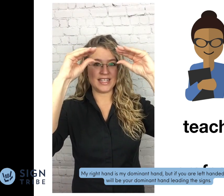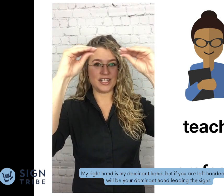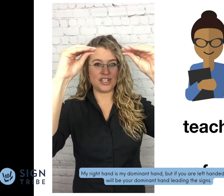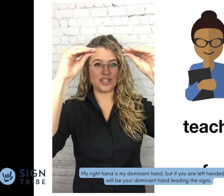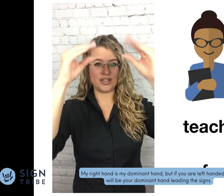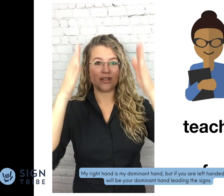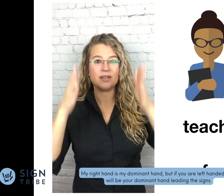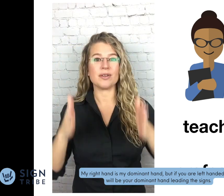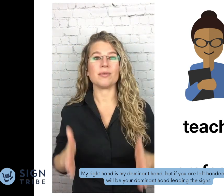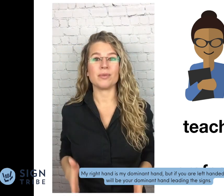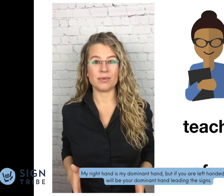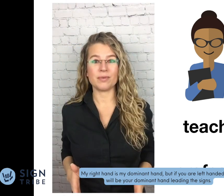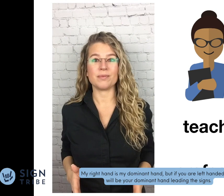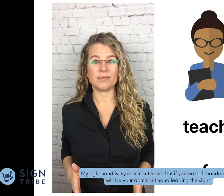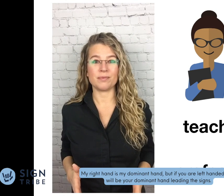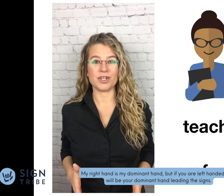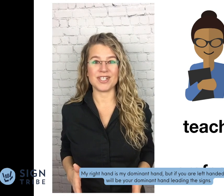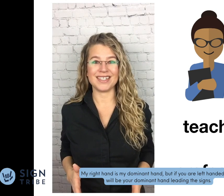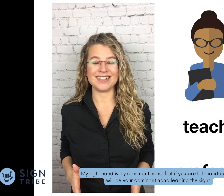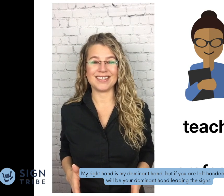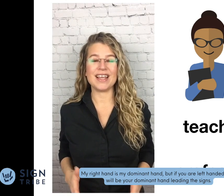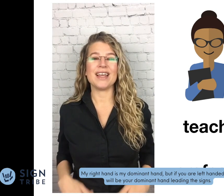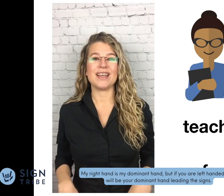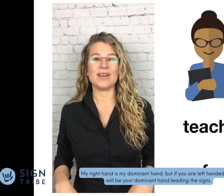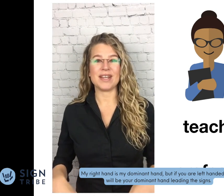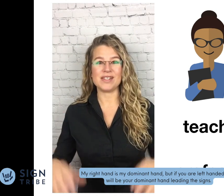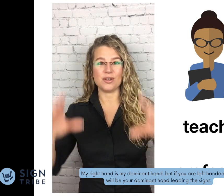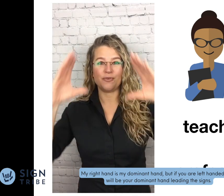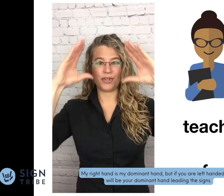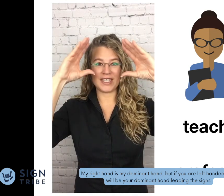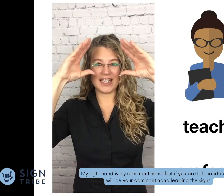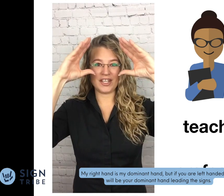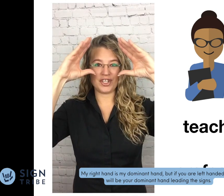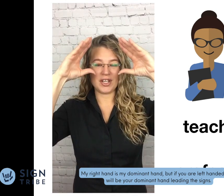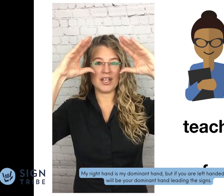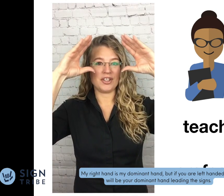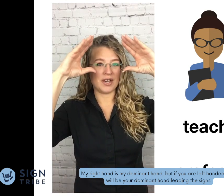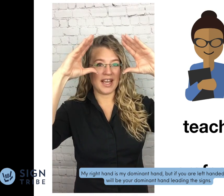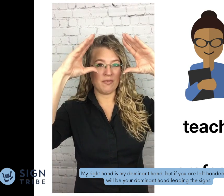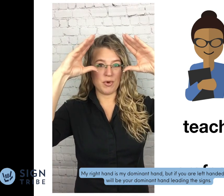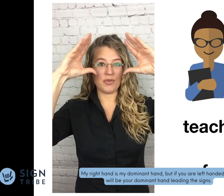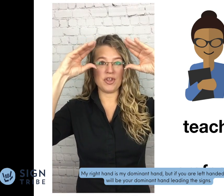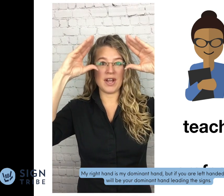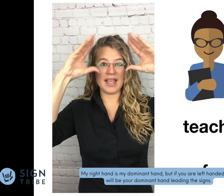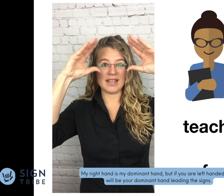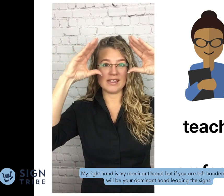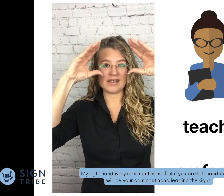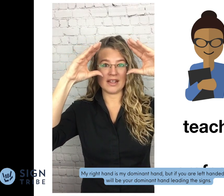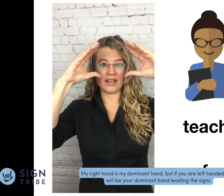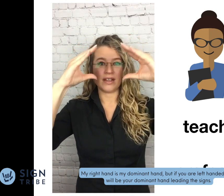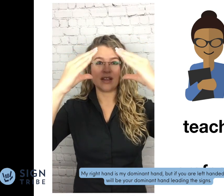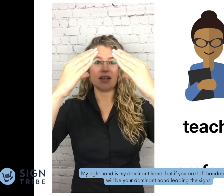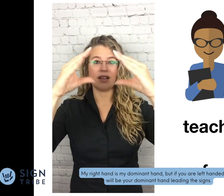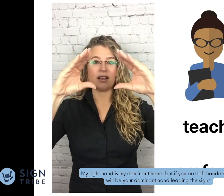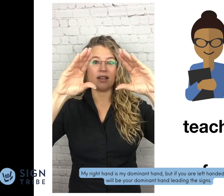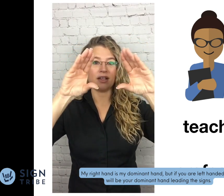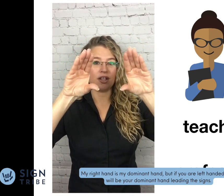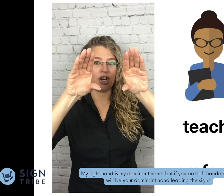Teach, person. Okay, so for teach, you're going to have both your hands